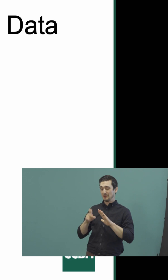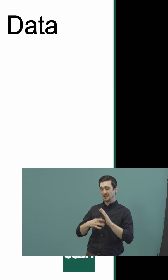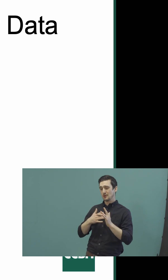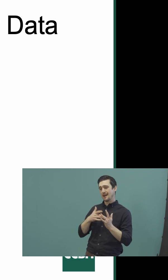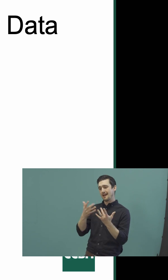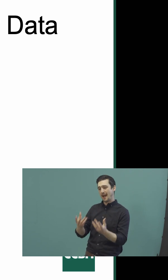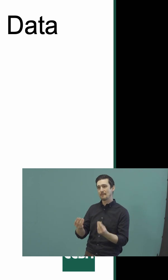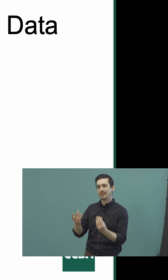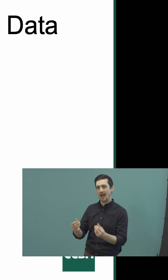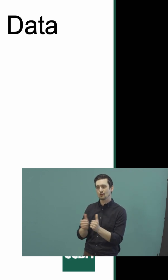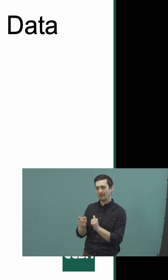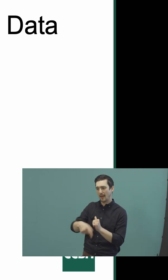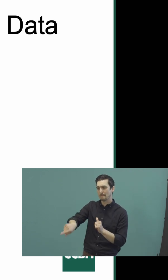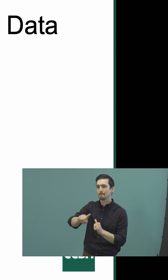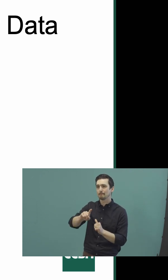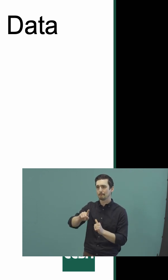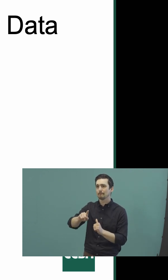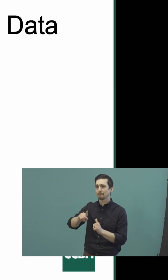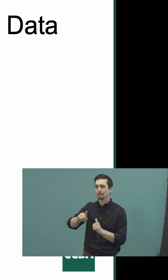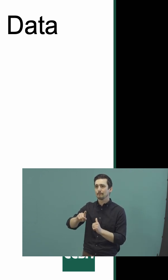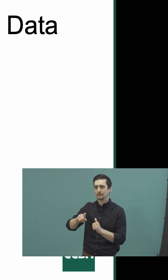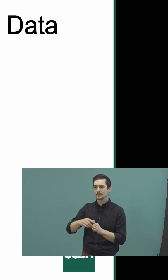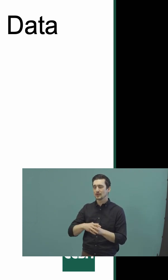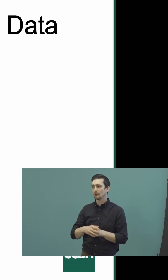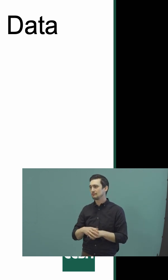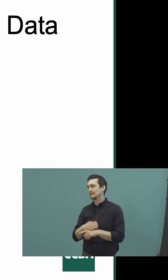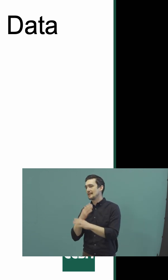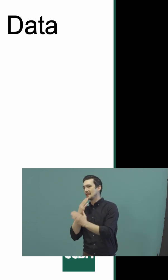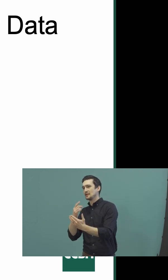very grateful to our county executive for